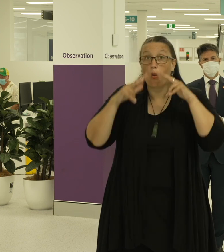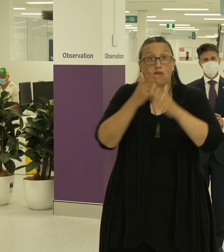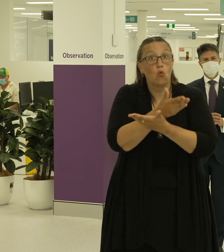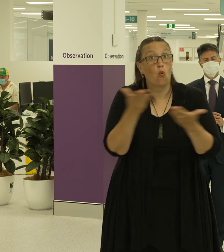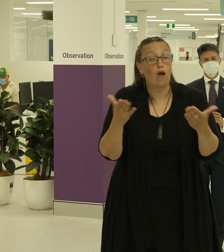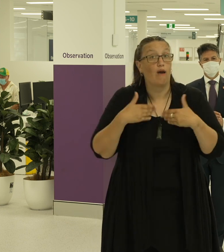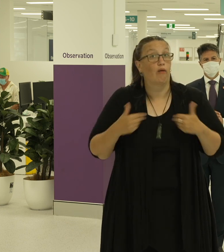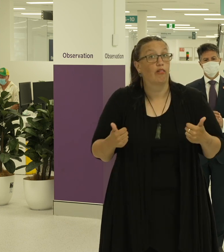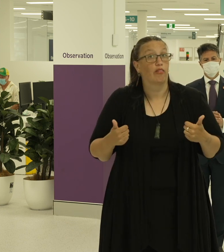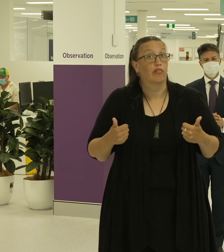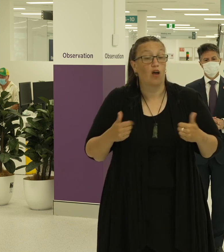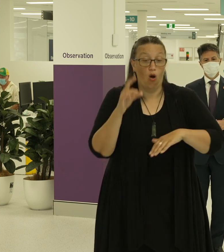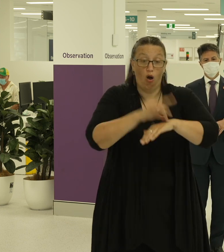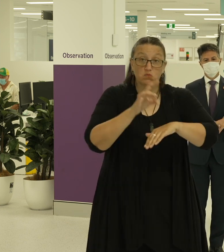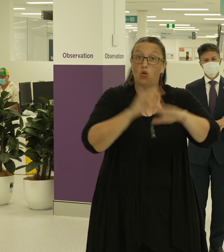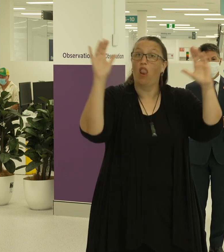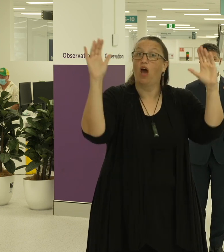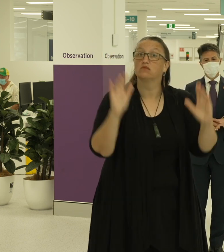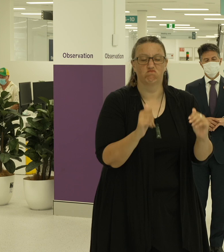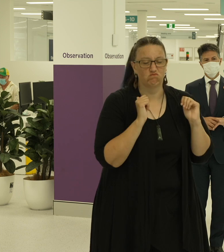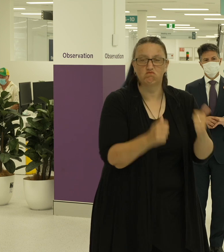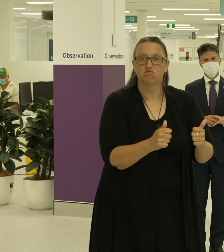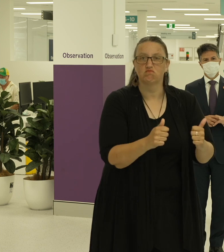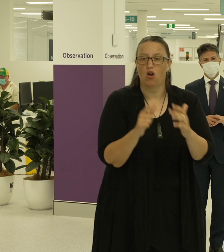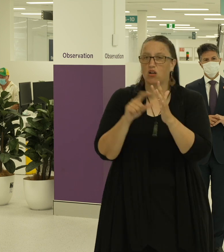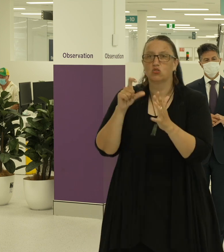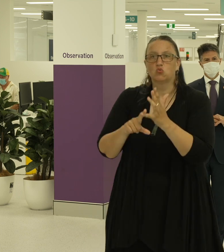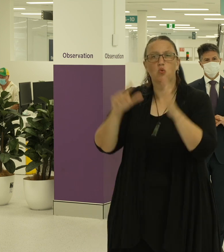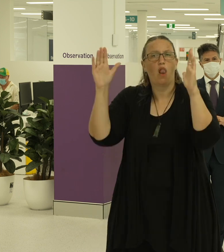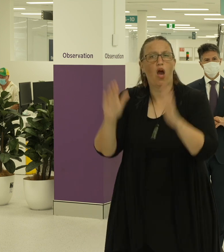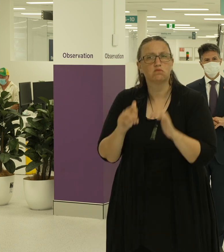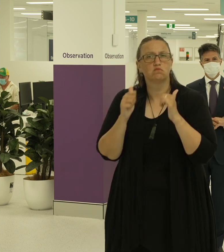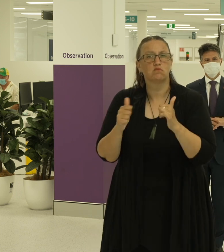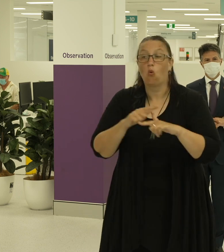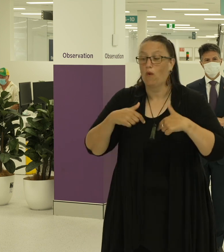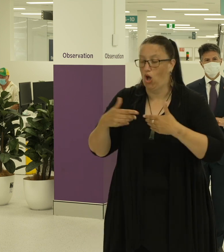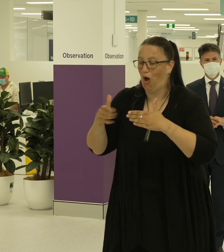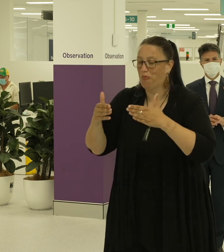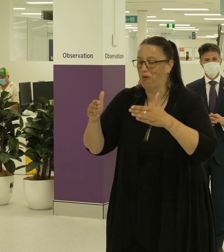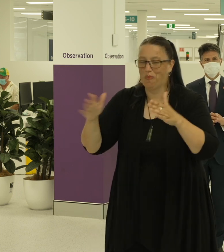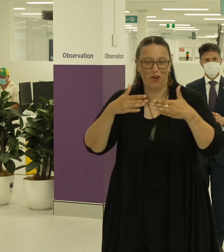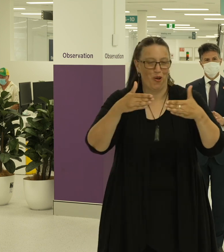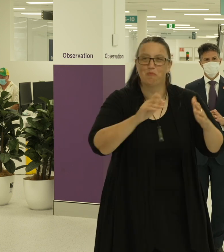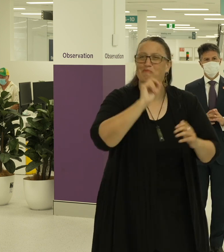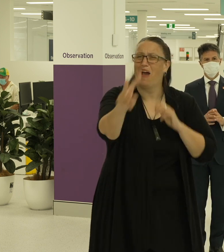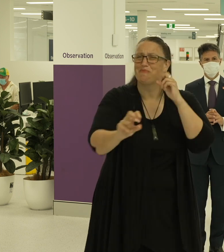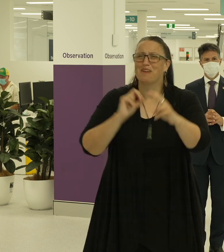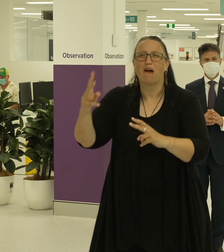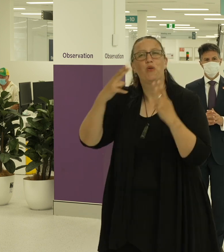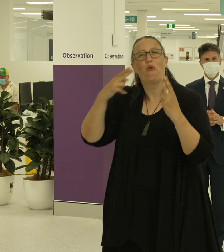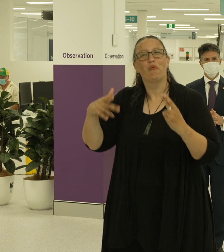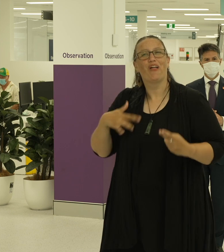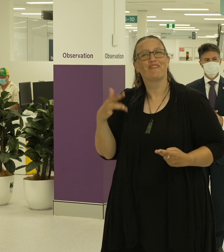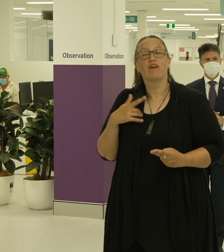have downward pressure on hospitalisations, and importantly, we're opening up and getting back on with life. And I just encourage everybody across the state,